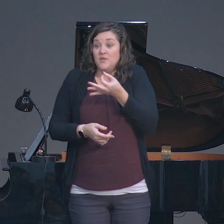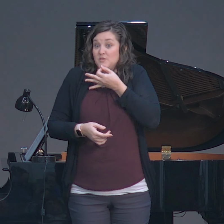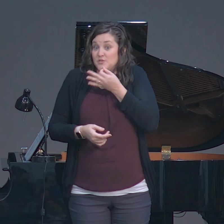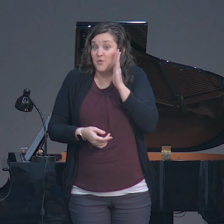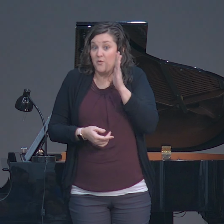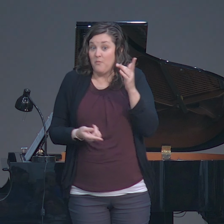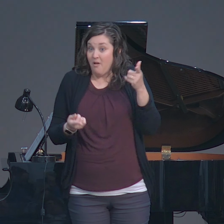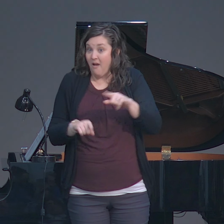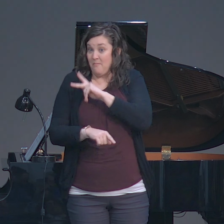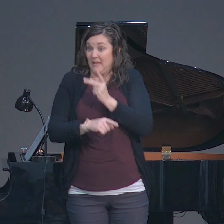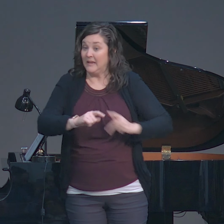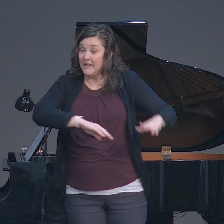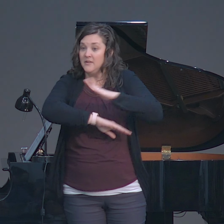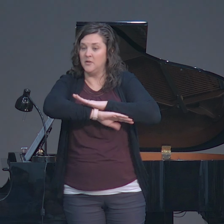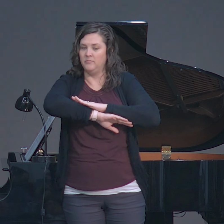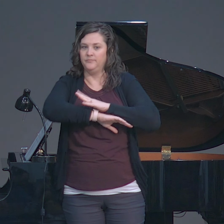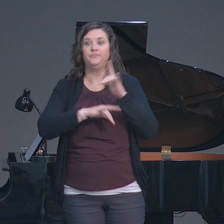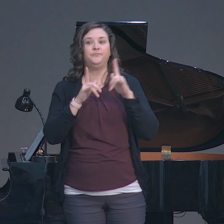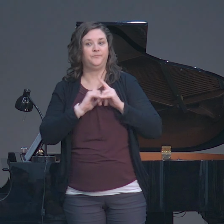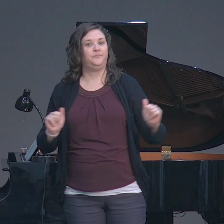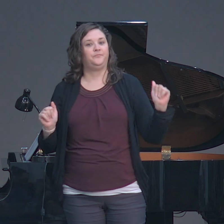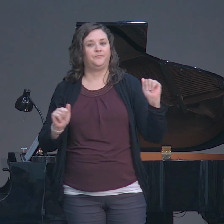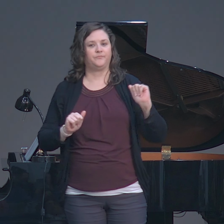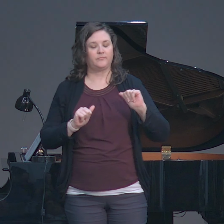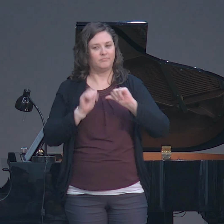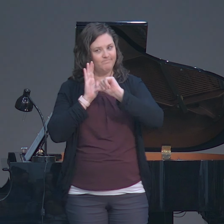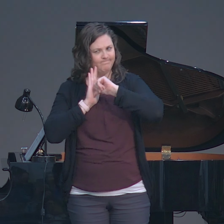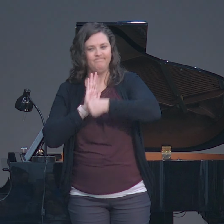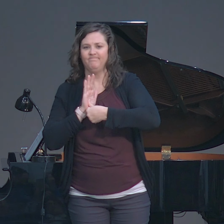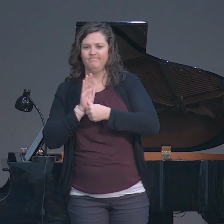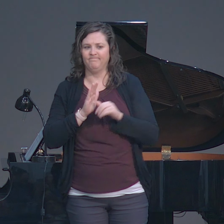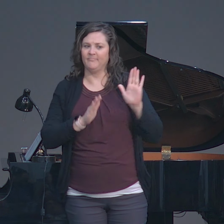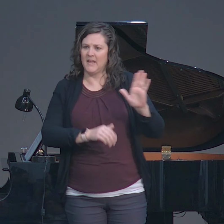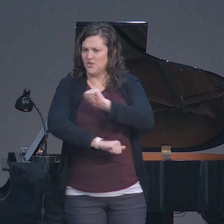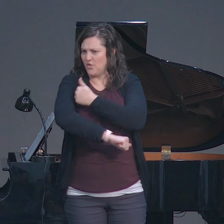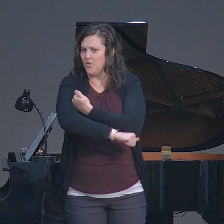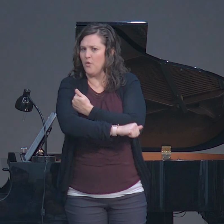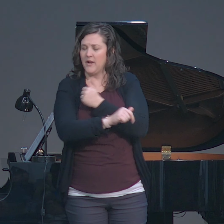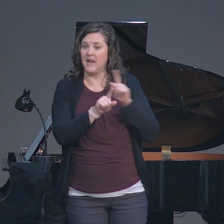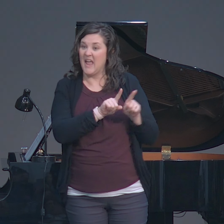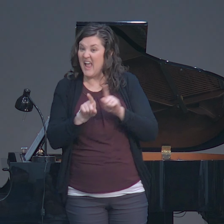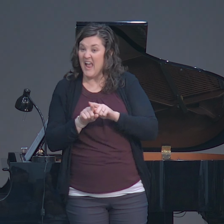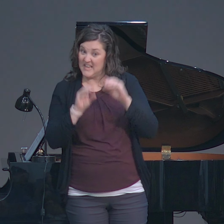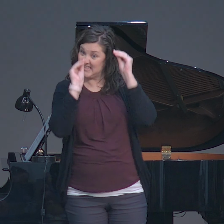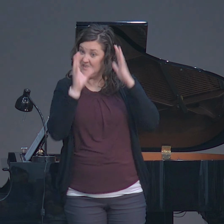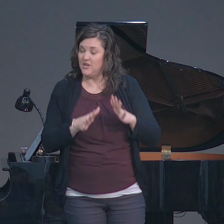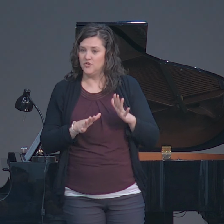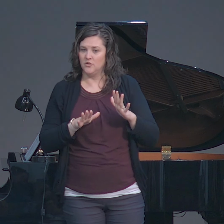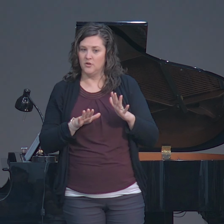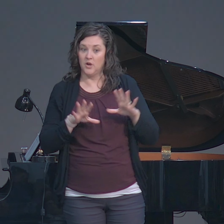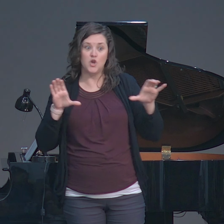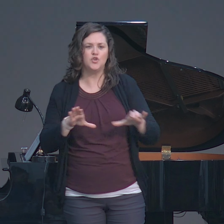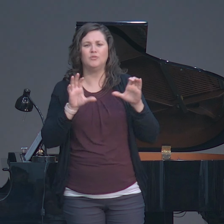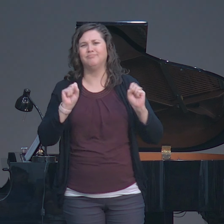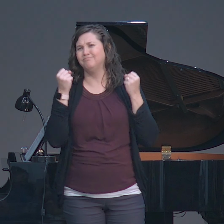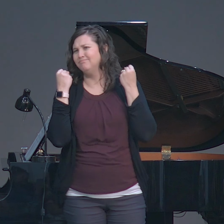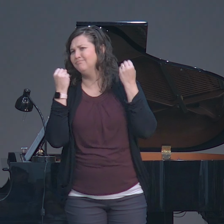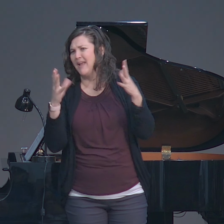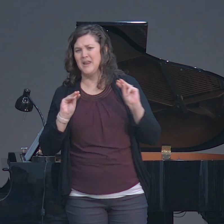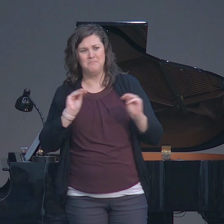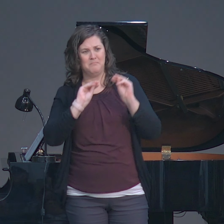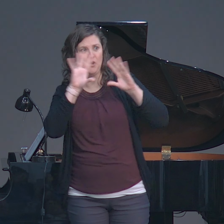same time, he's reinforcing his authority as a teacher by performing countless miracles. He needs to perform